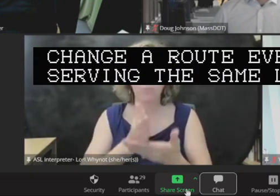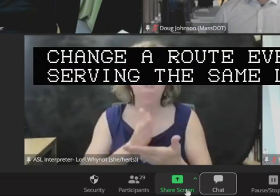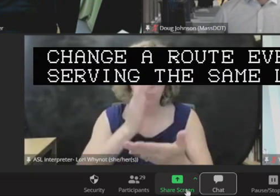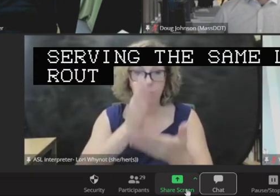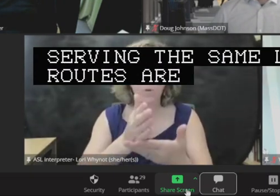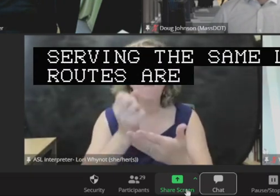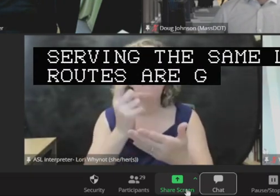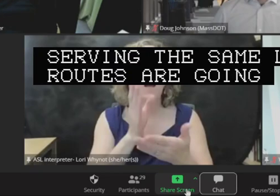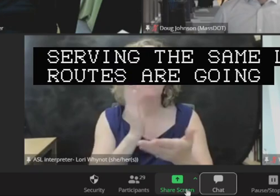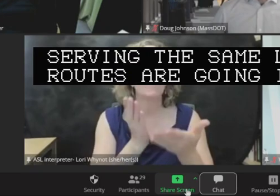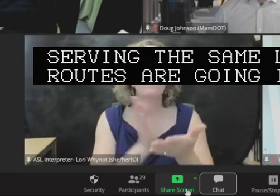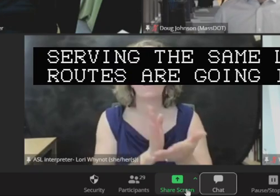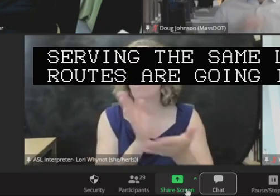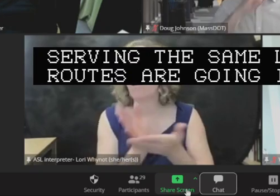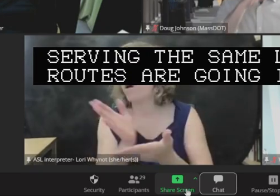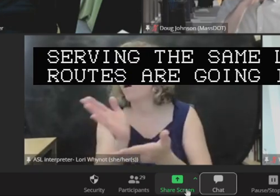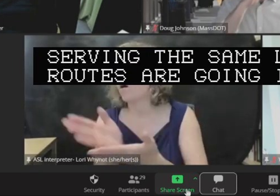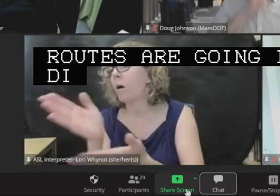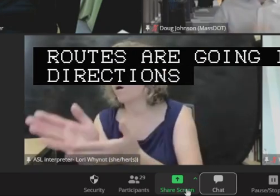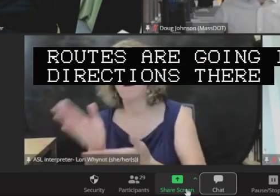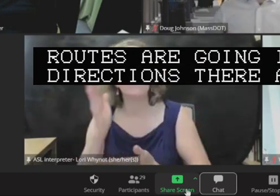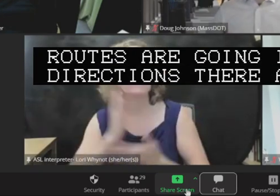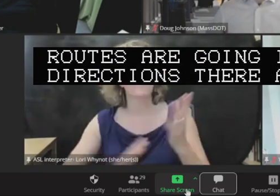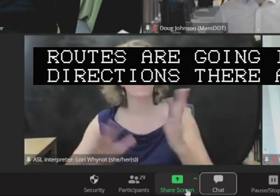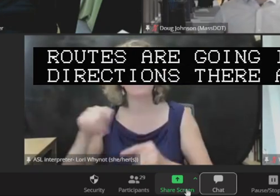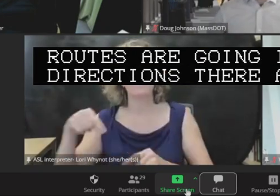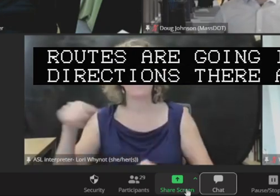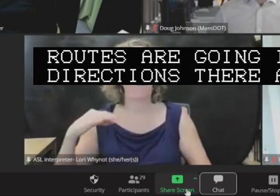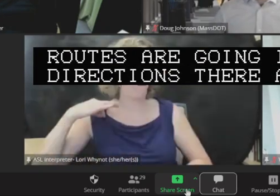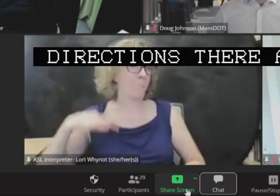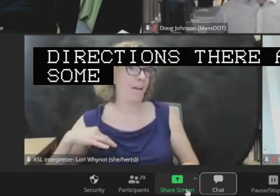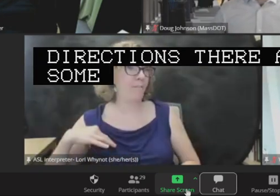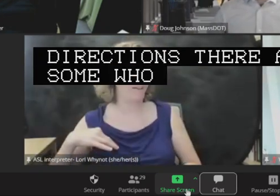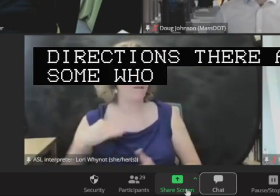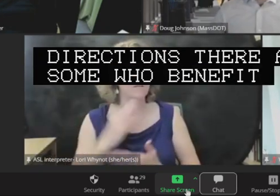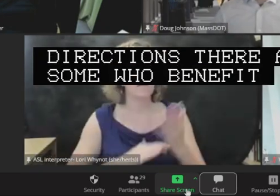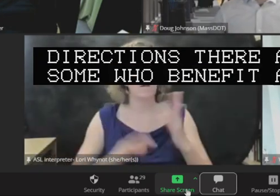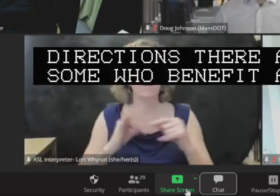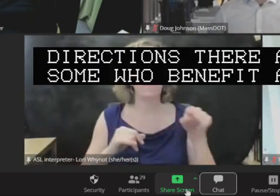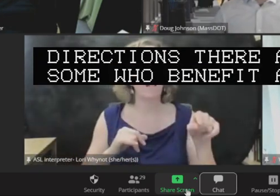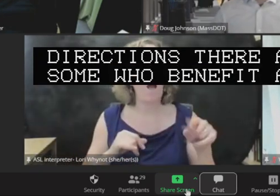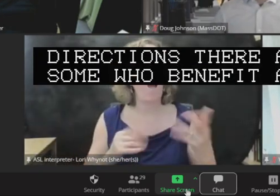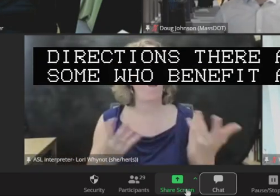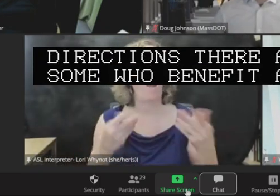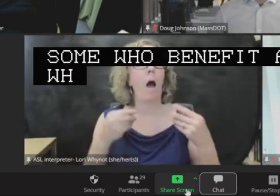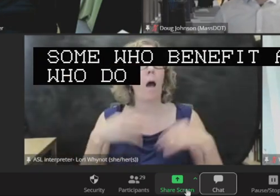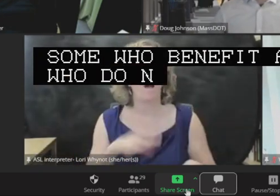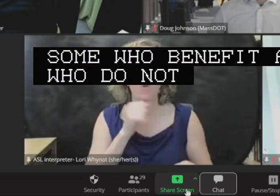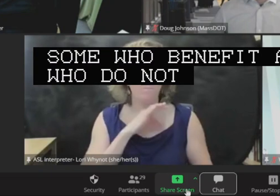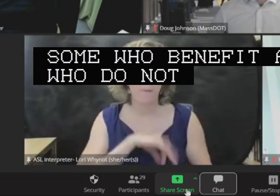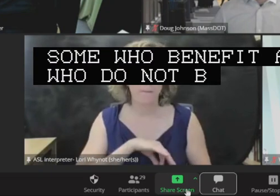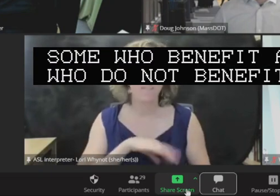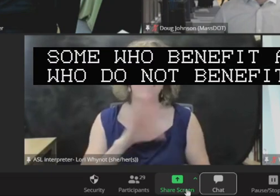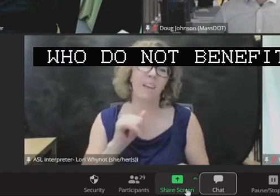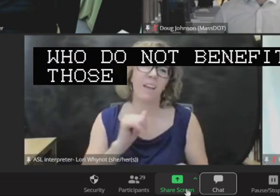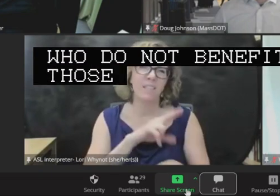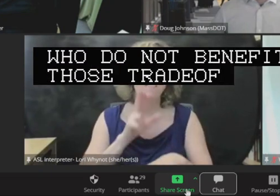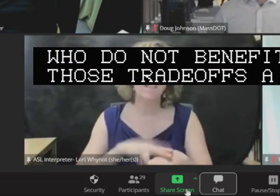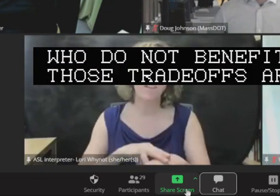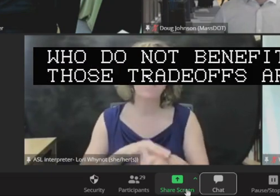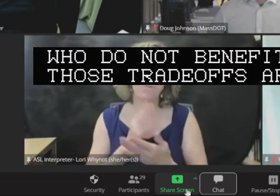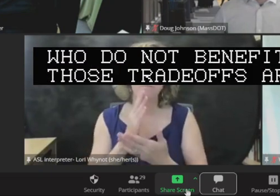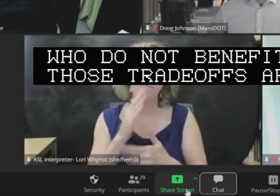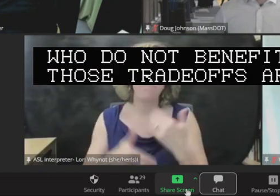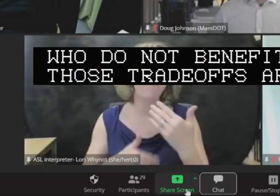directions, there are going to be some people who benefit and some people who do not benefit. So those trade-offs are a natural part of this route